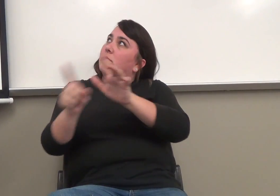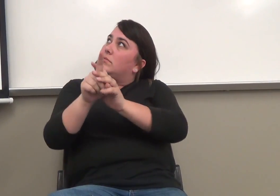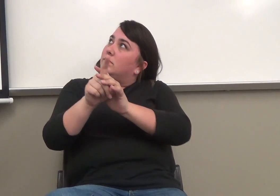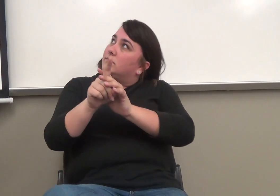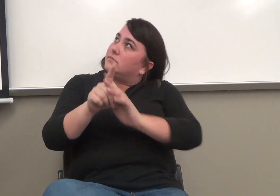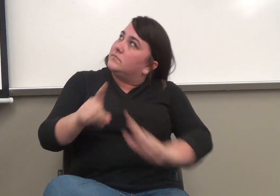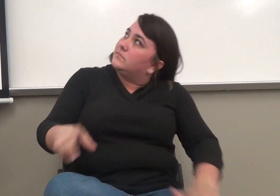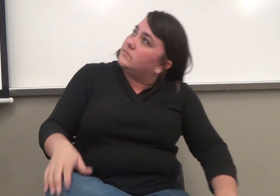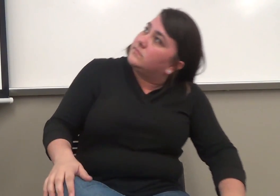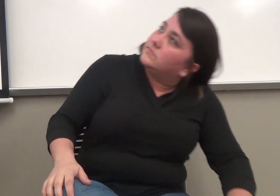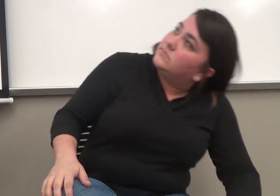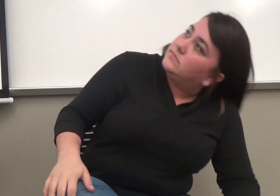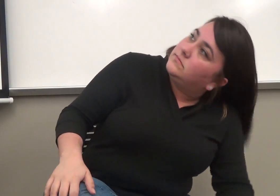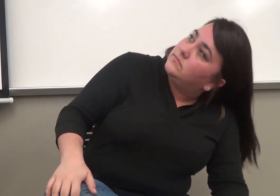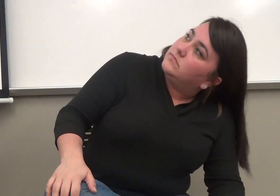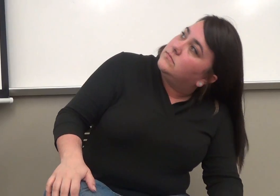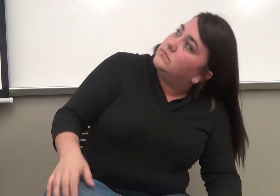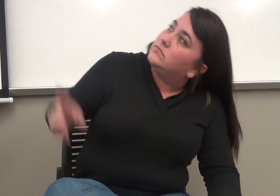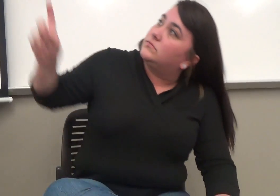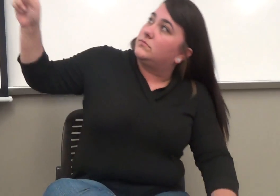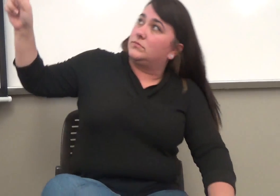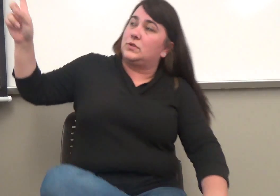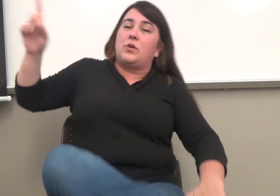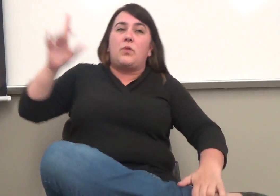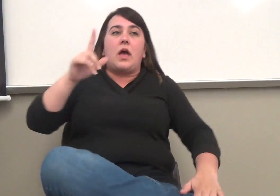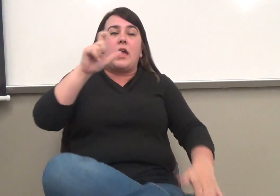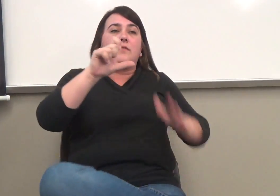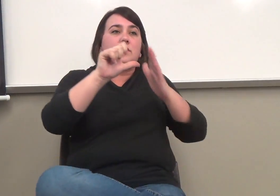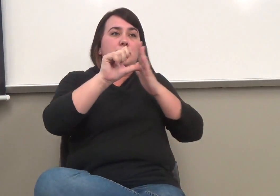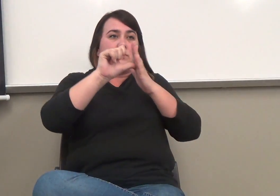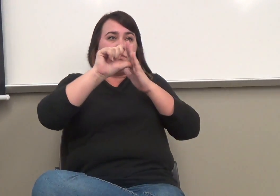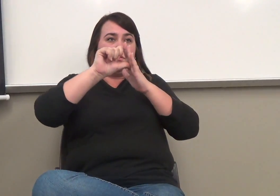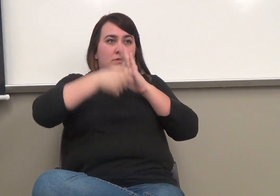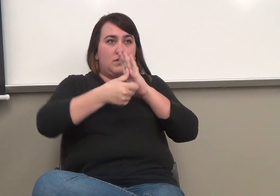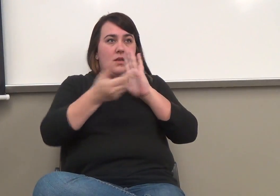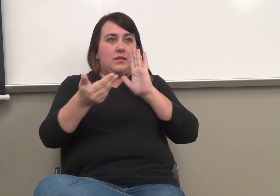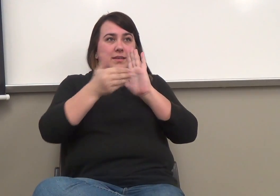to talk about. On the second page of the green sheet,